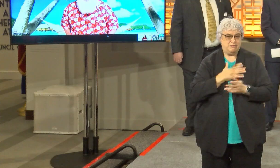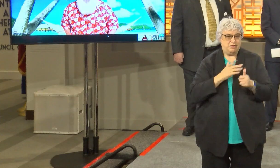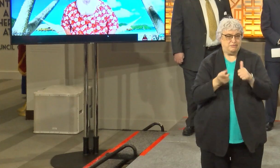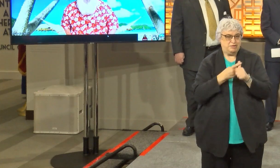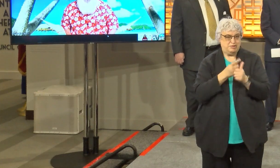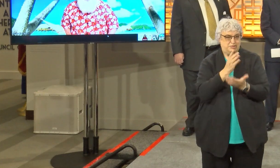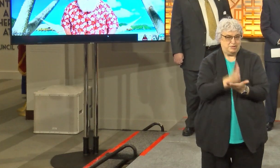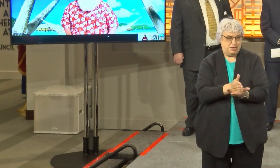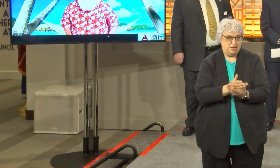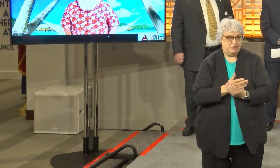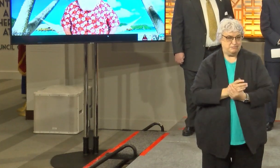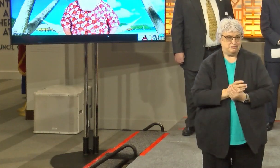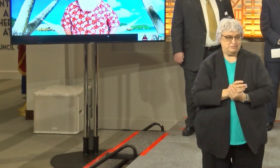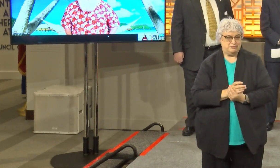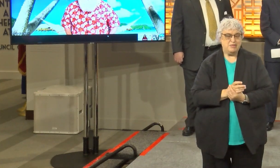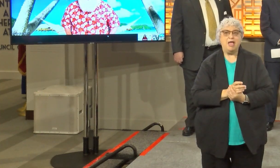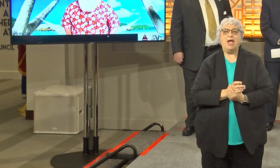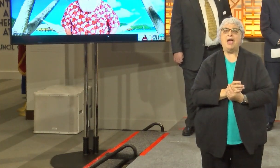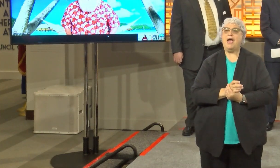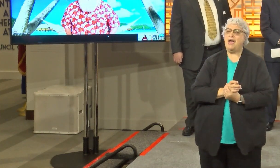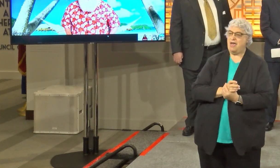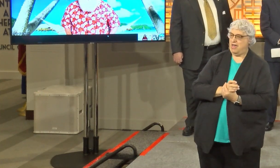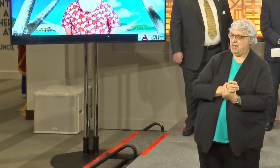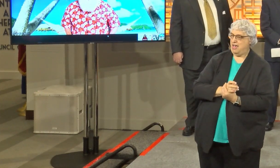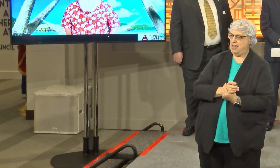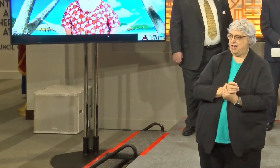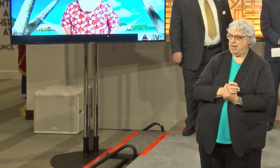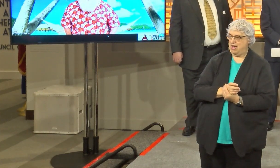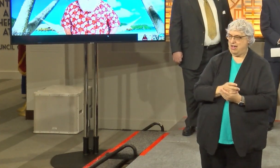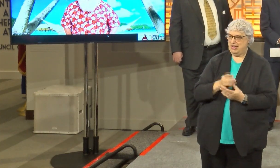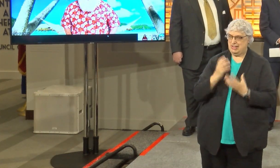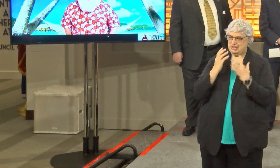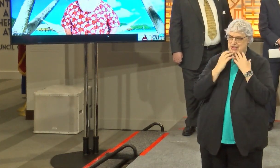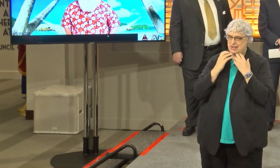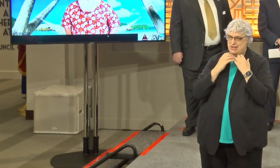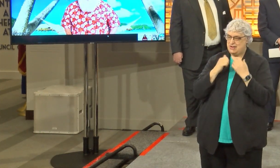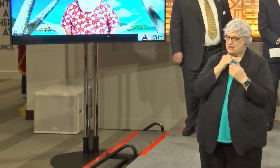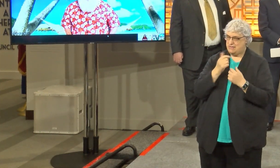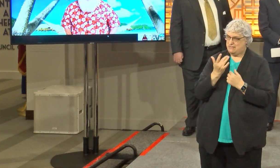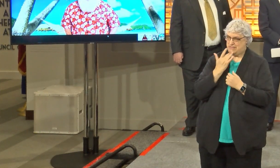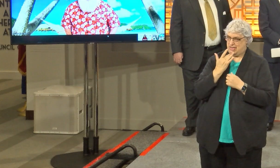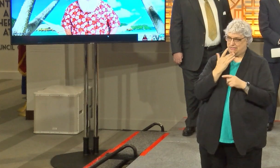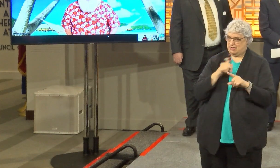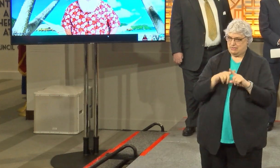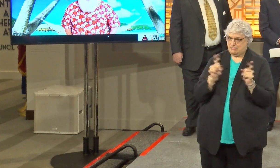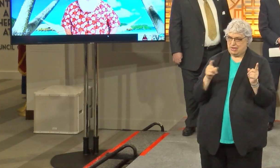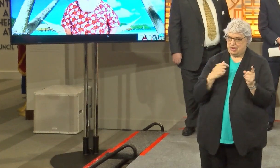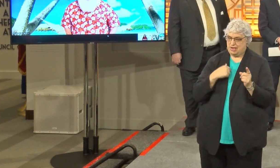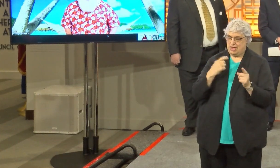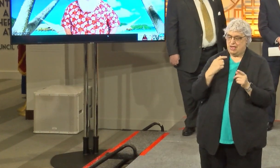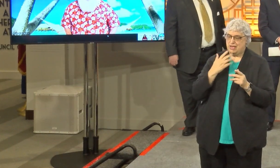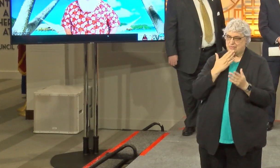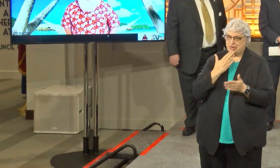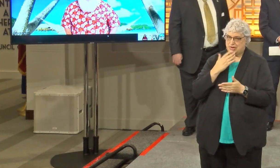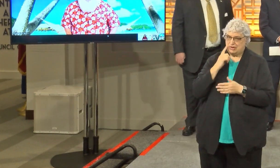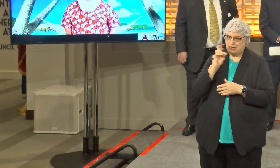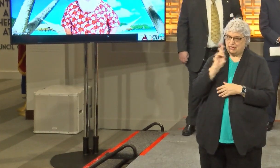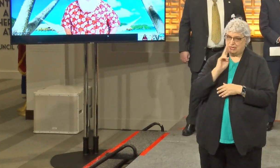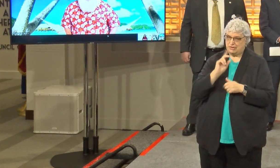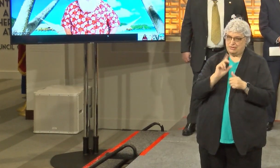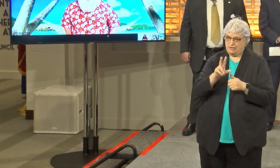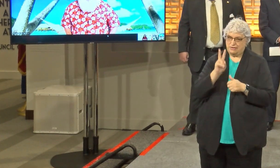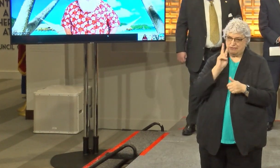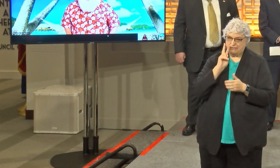first stop. Ah, Santa, look, I know you don't play favorites, but I certainly appreciate the fact that Houston is